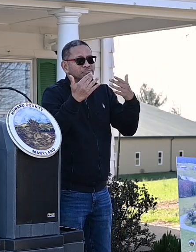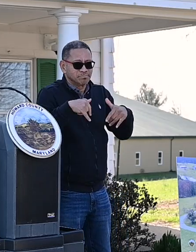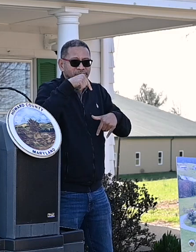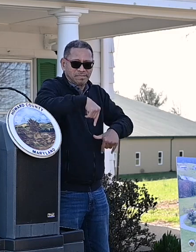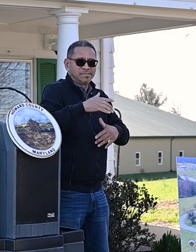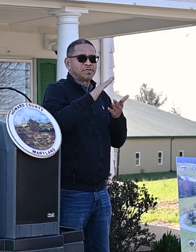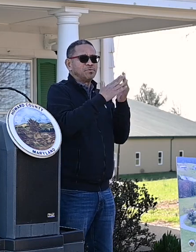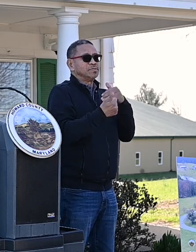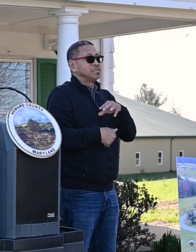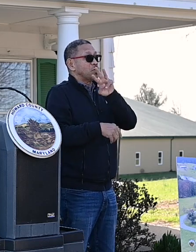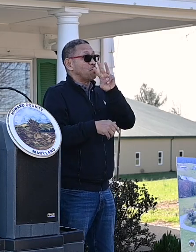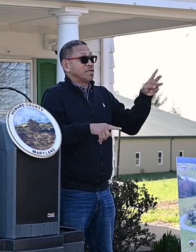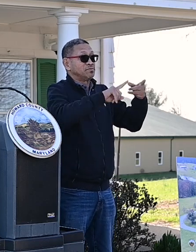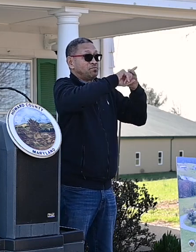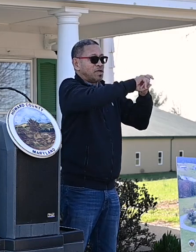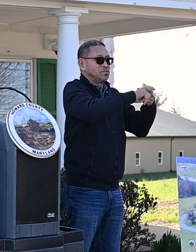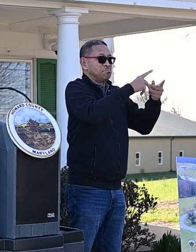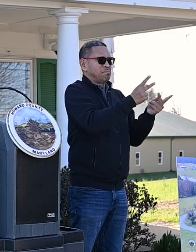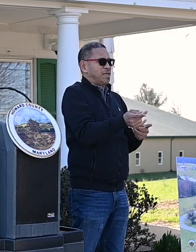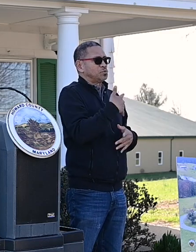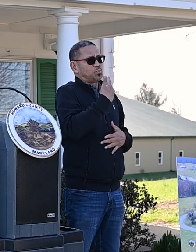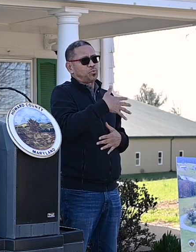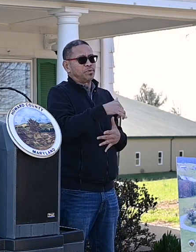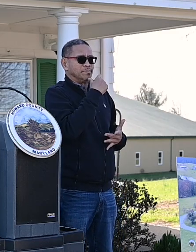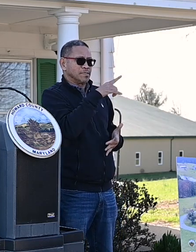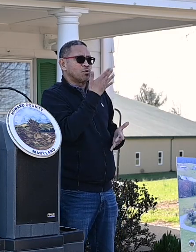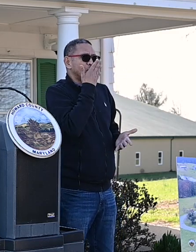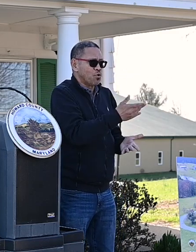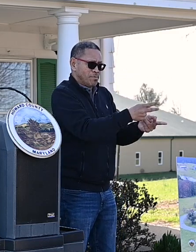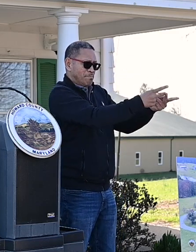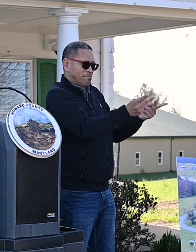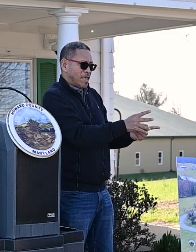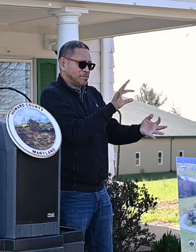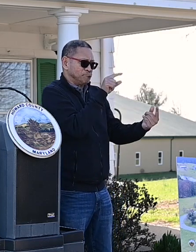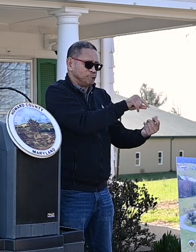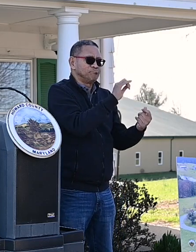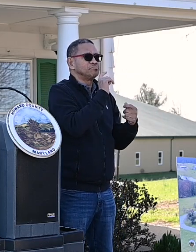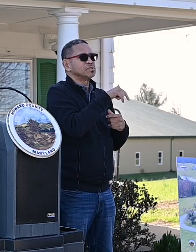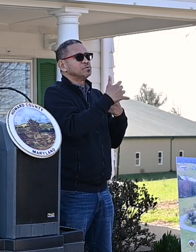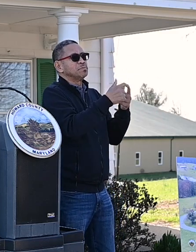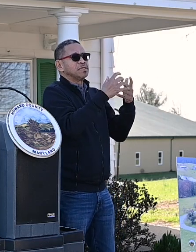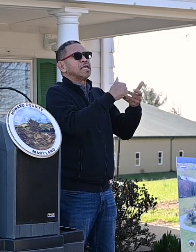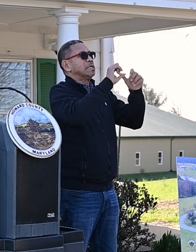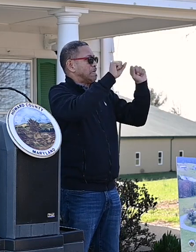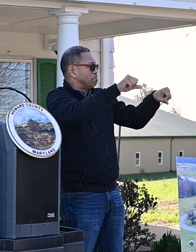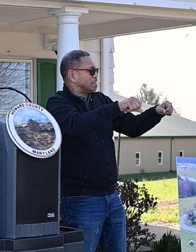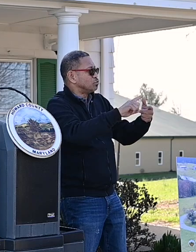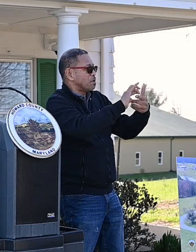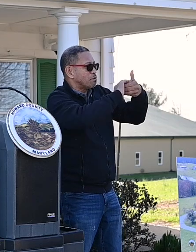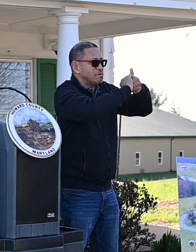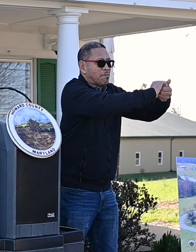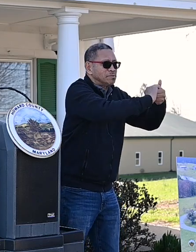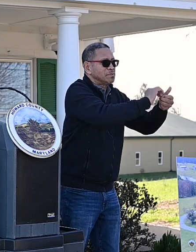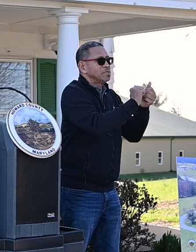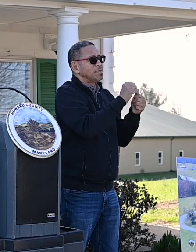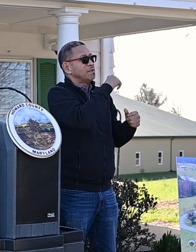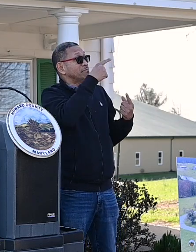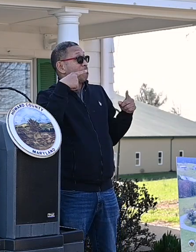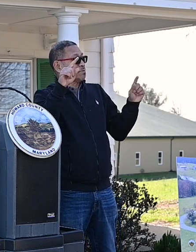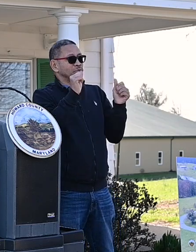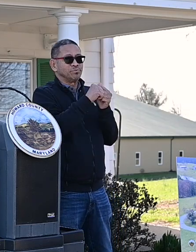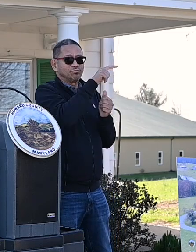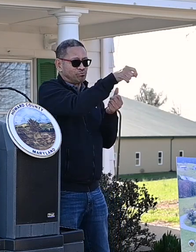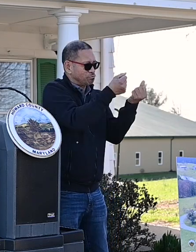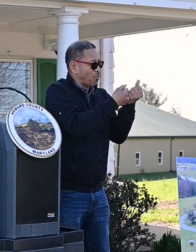community. The West Friendship site is strategically positioned as a key connector, enabling us to work more collaboratively and effectively